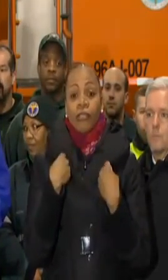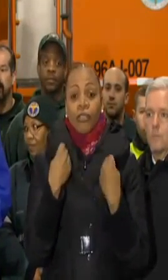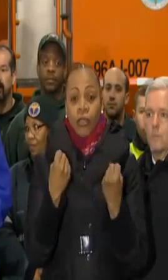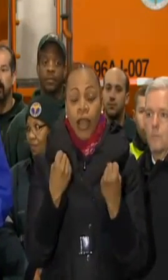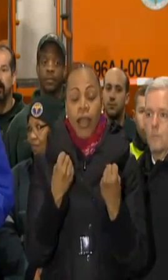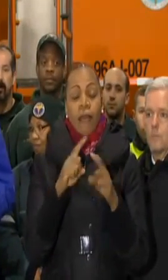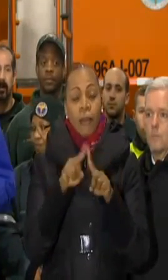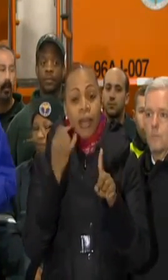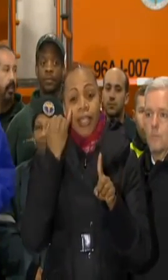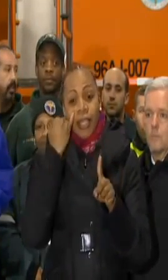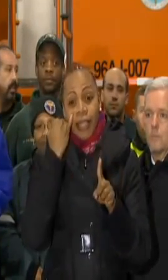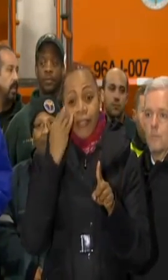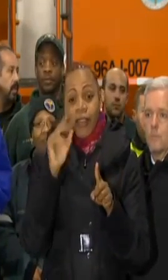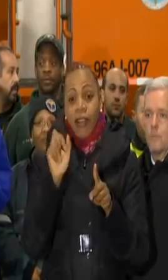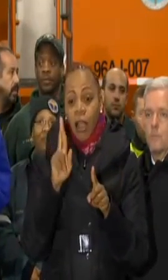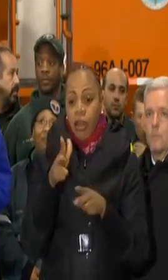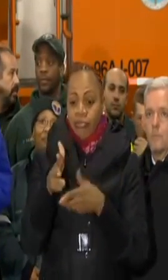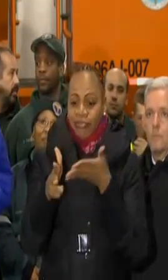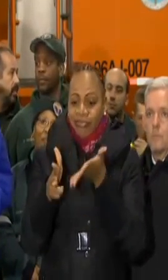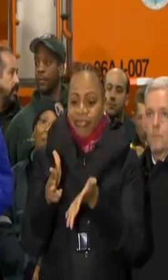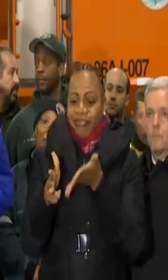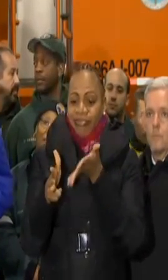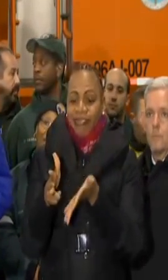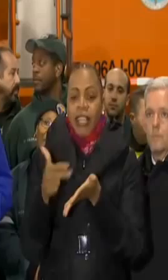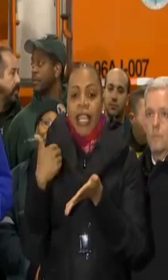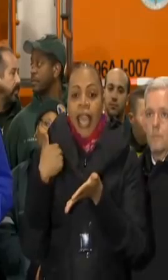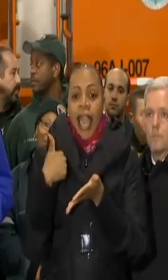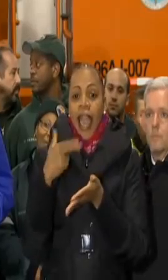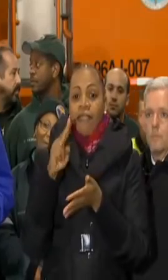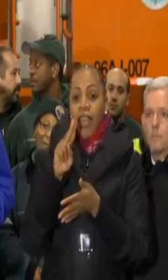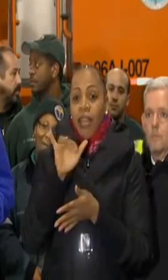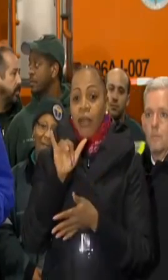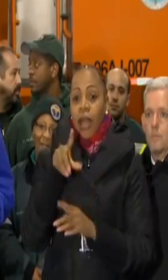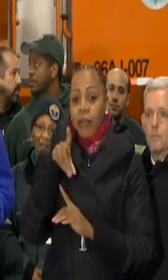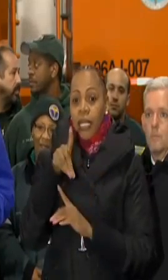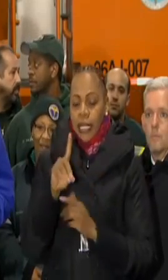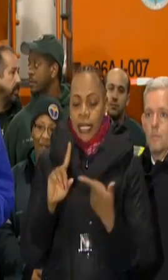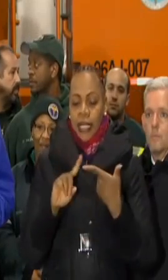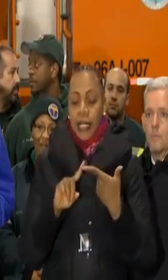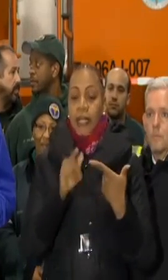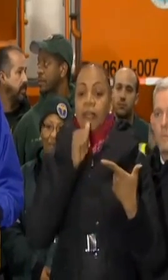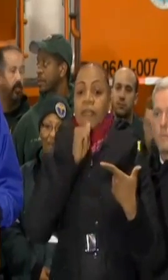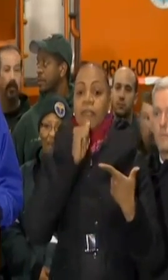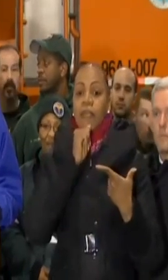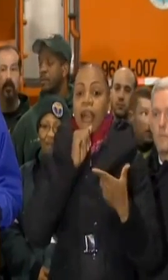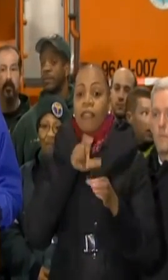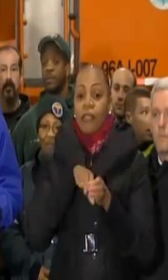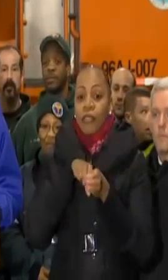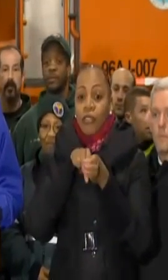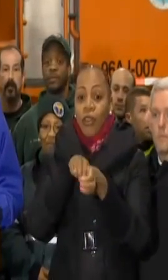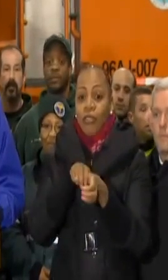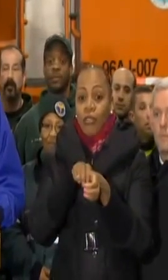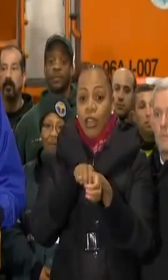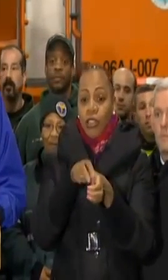vehicles, there's a very substantial supply of both NYPD and private tow trucks to remove those